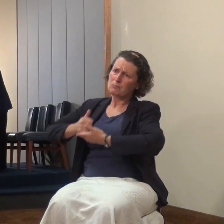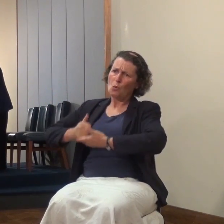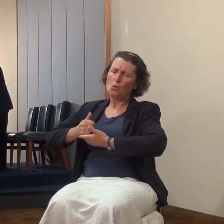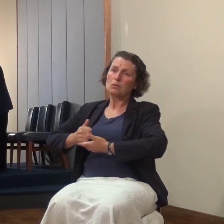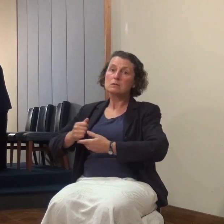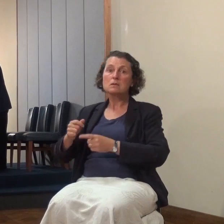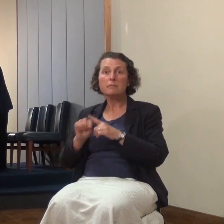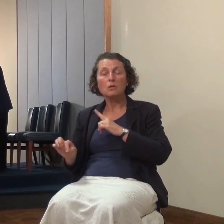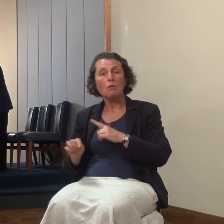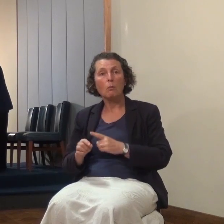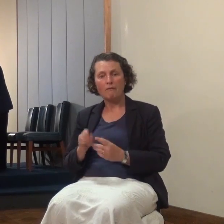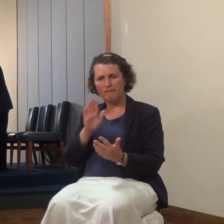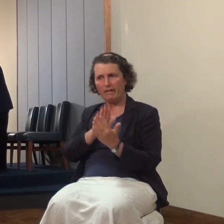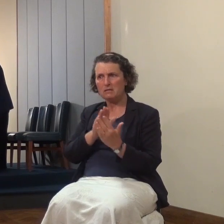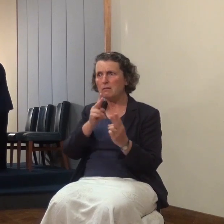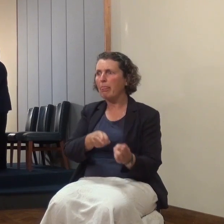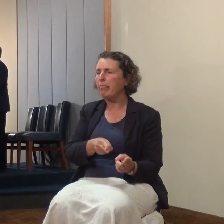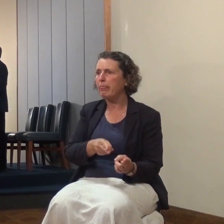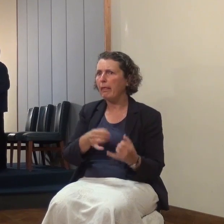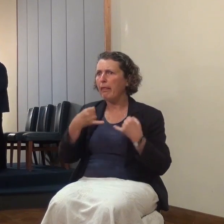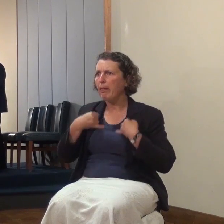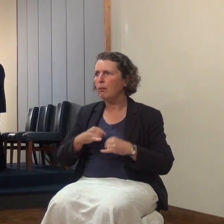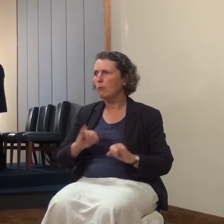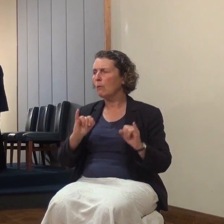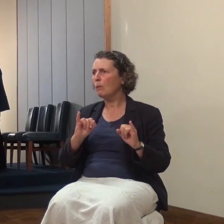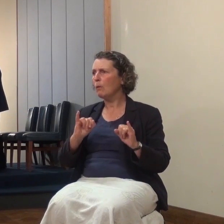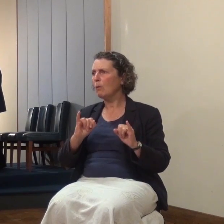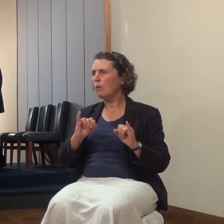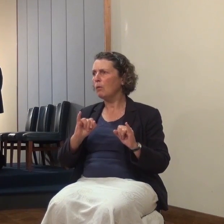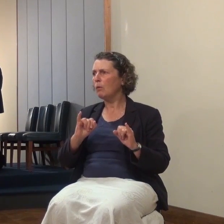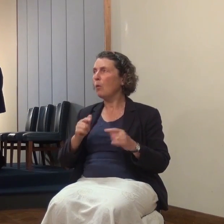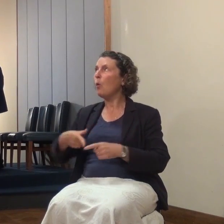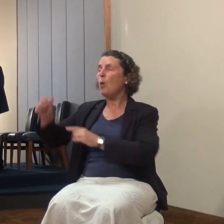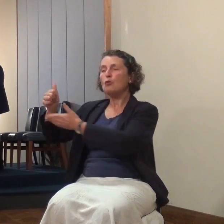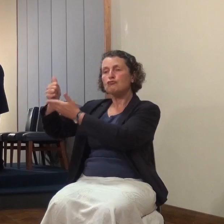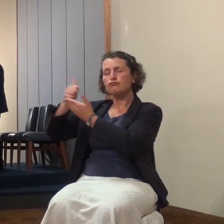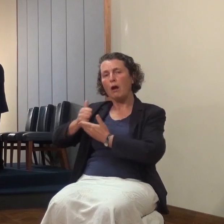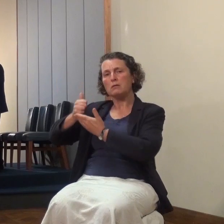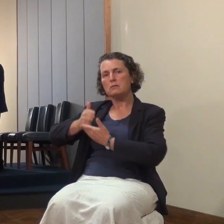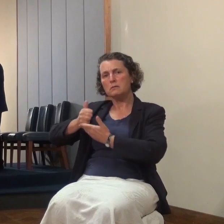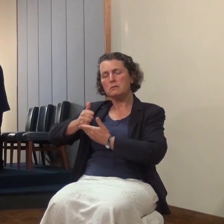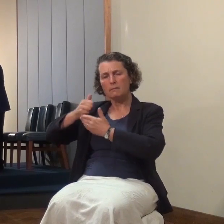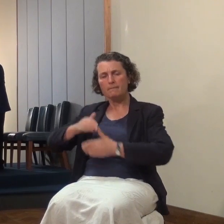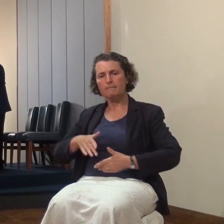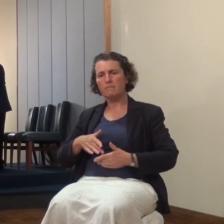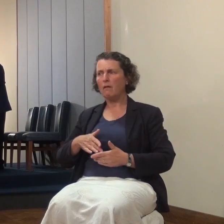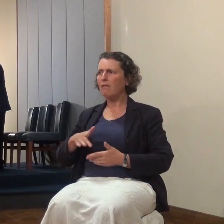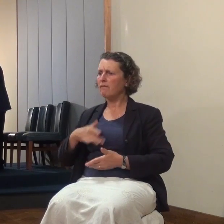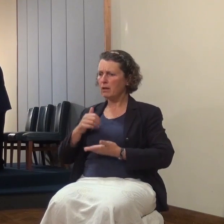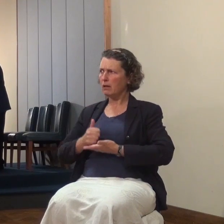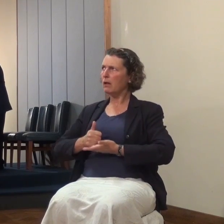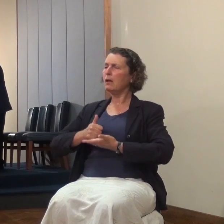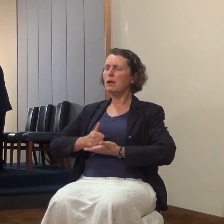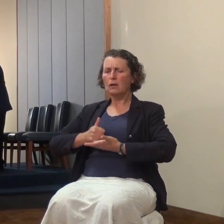death, what then? Perhaps we'll be able, with God's grace, to surprise people with how we deal with